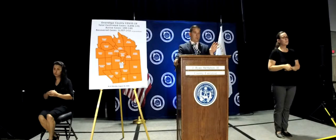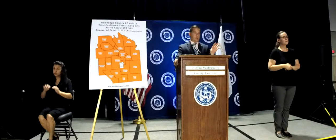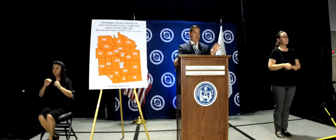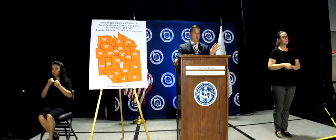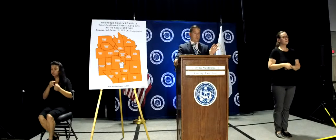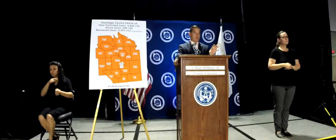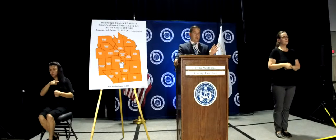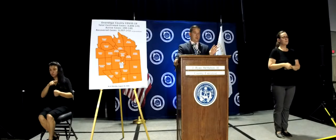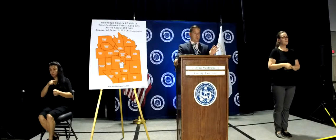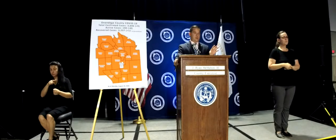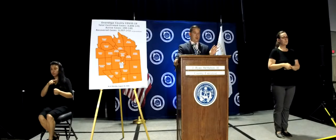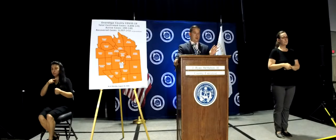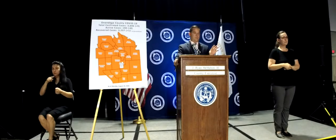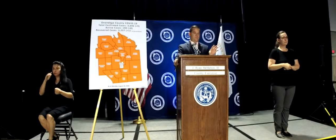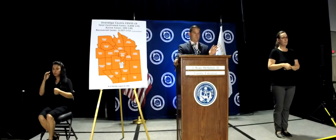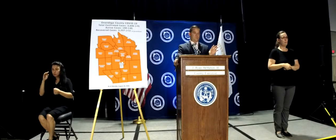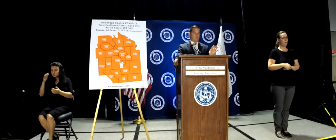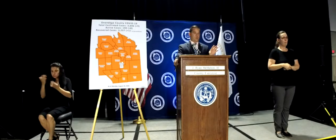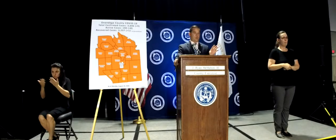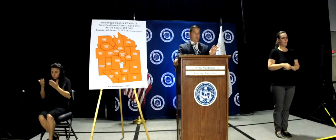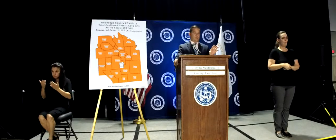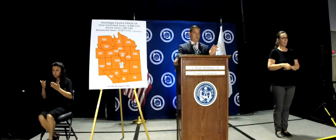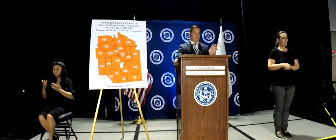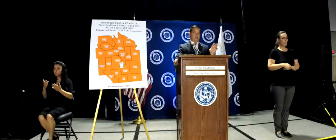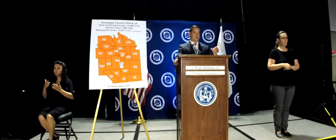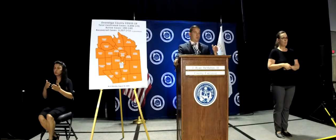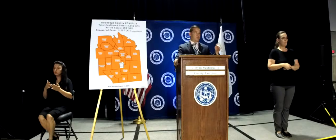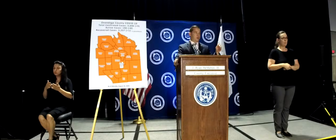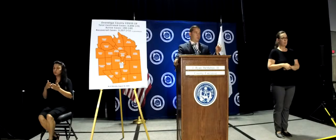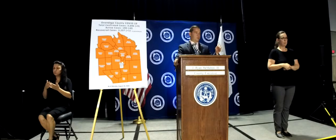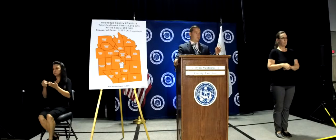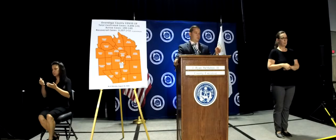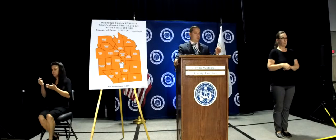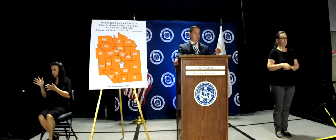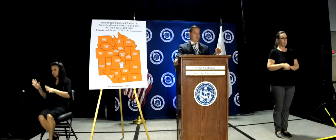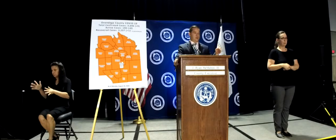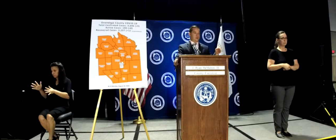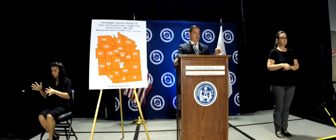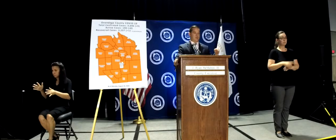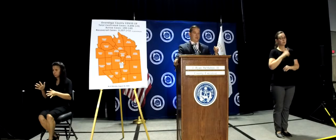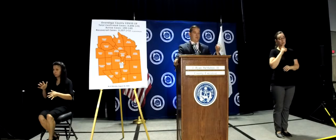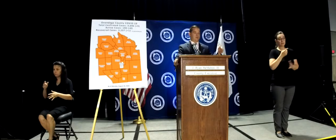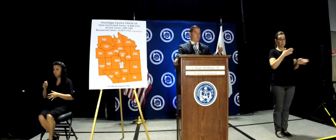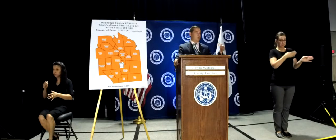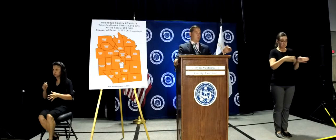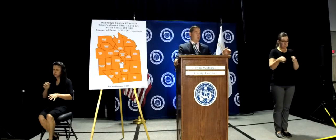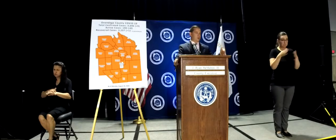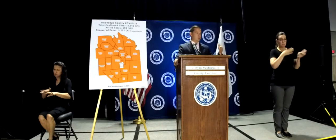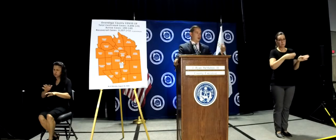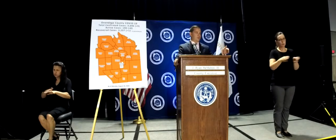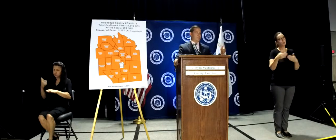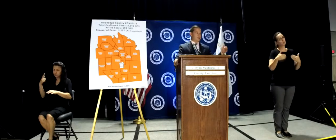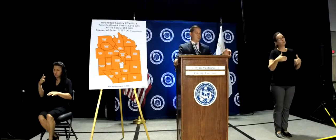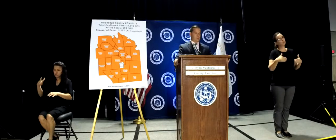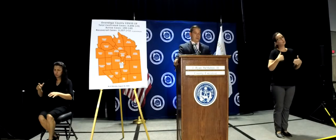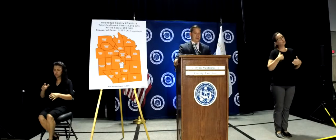back-to-school operation is done really to the best degree with and covering every base that we can,